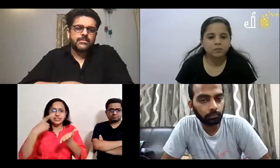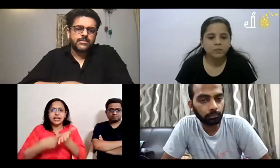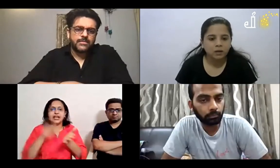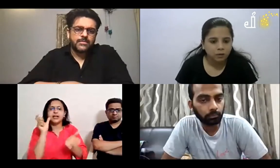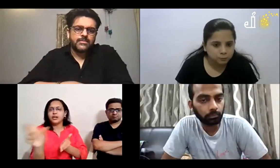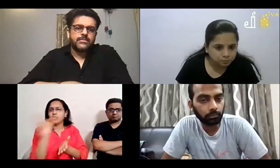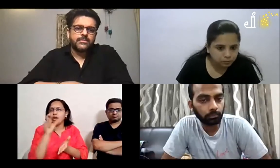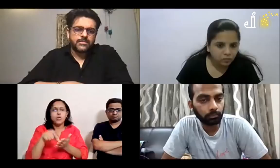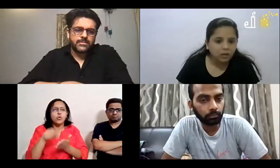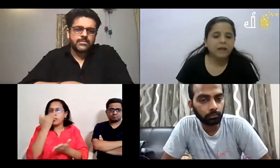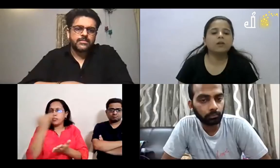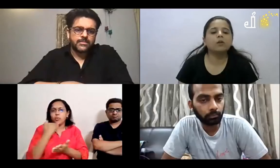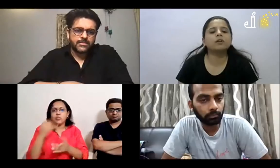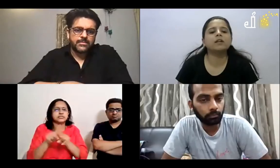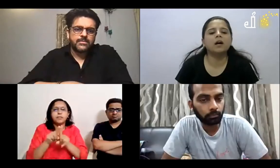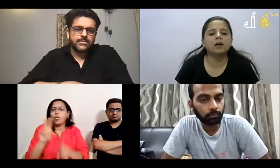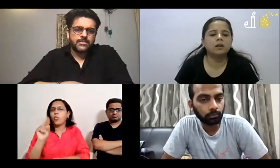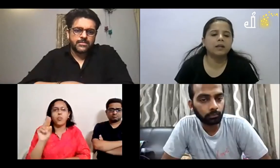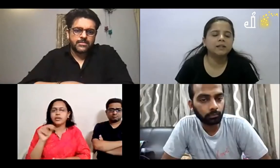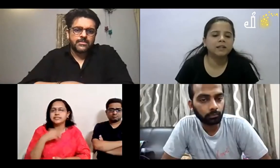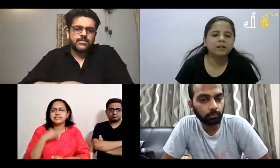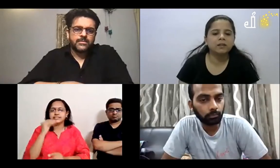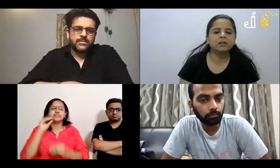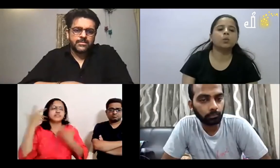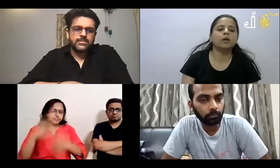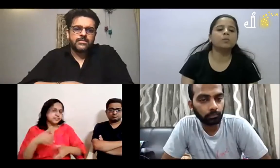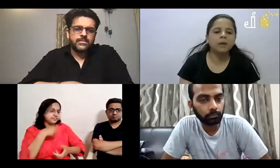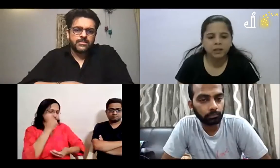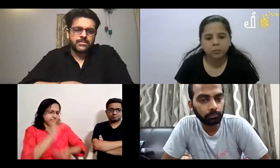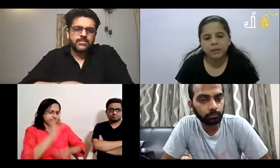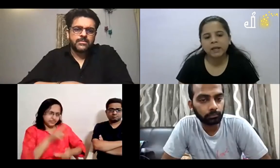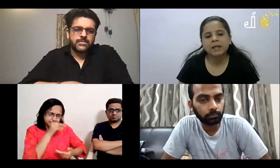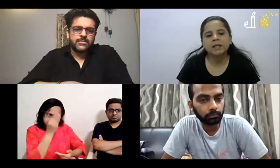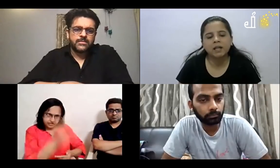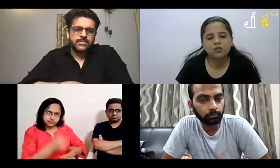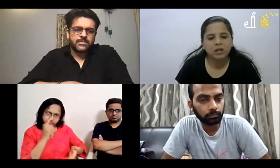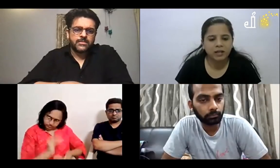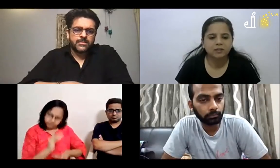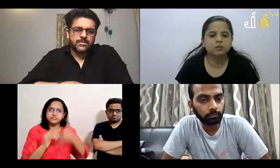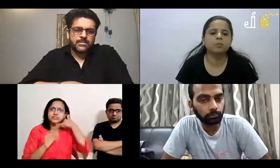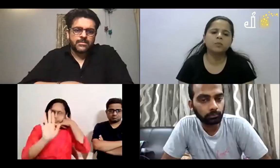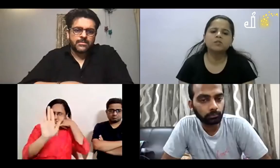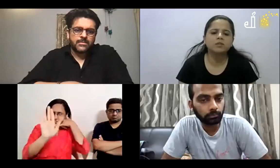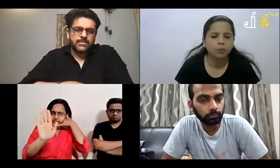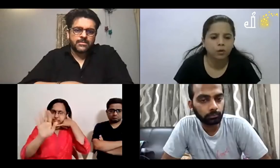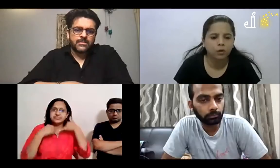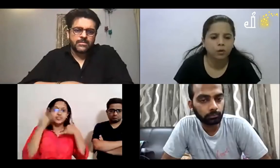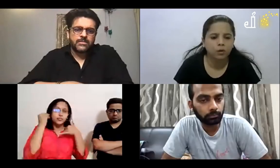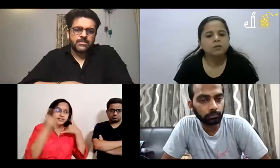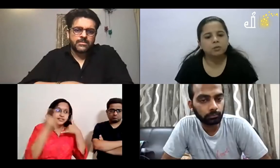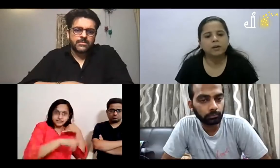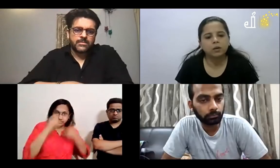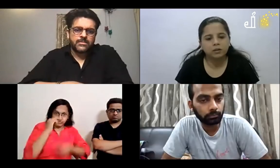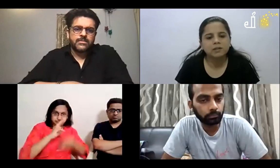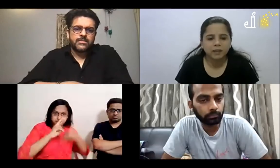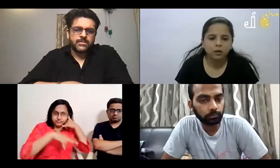say. And also in Hindi, there is a word Badhir, Badhir. So people just mock us.